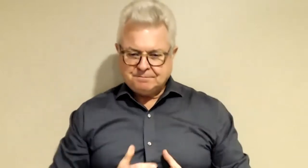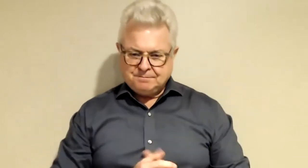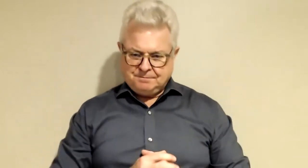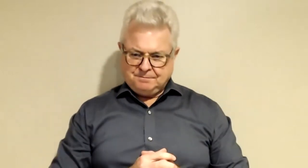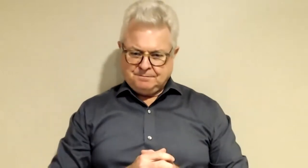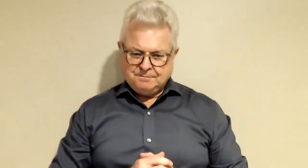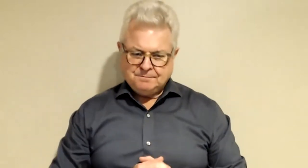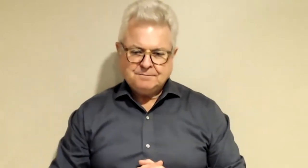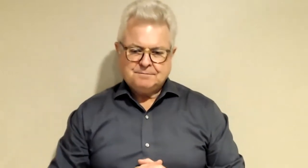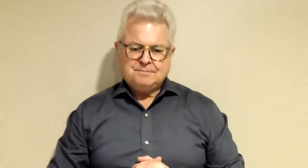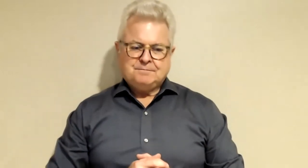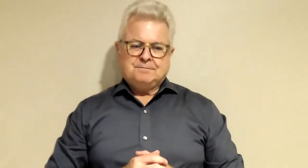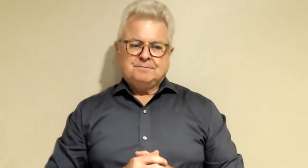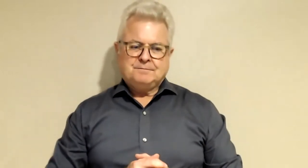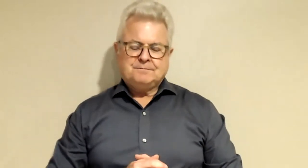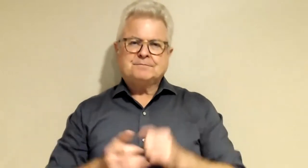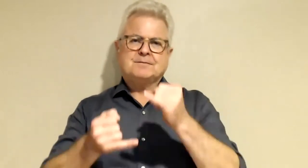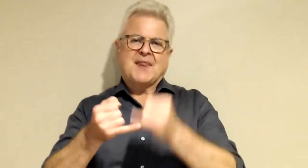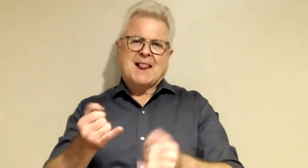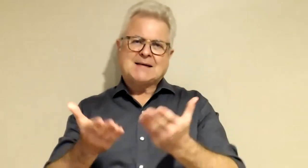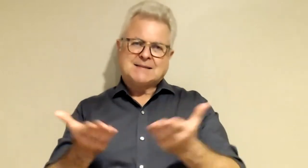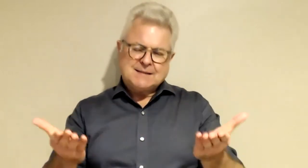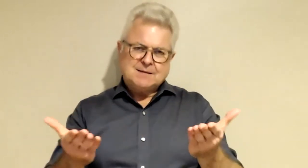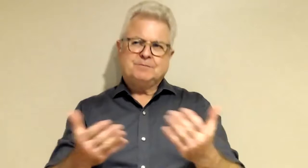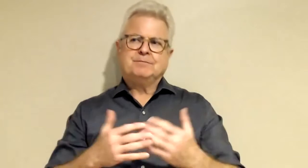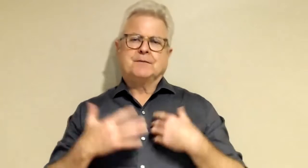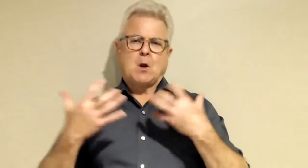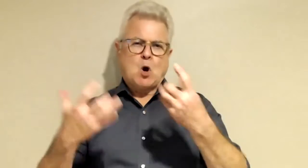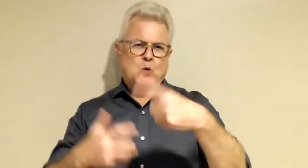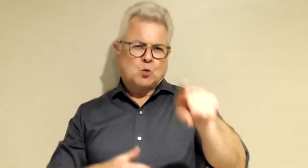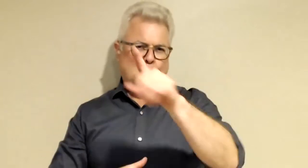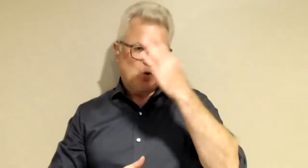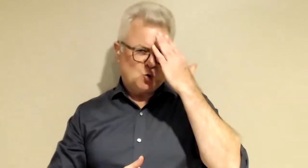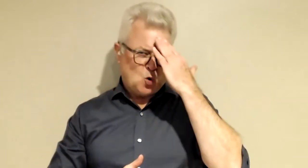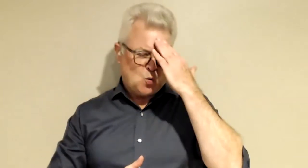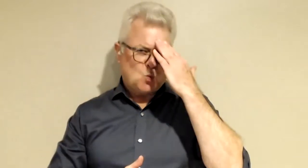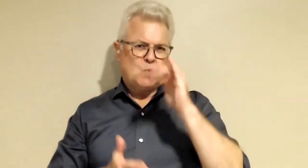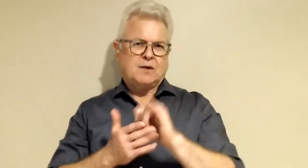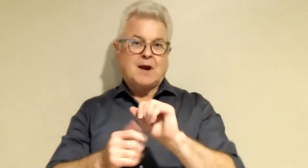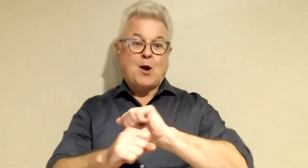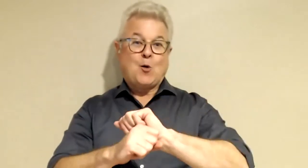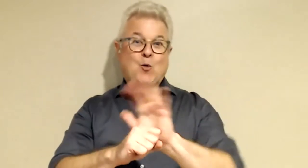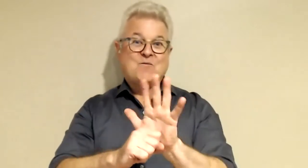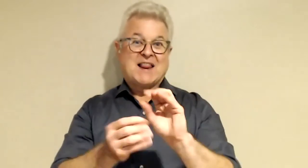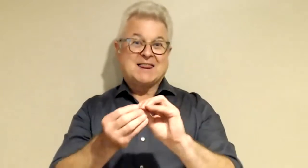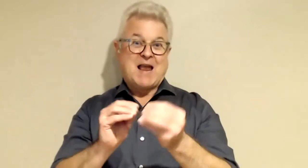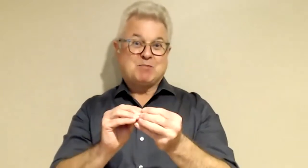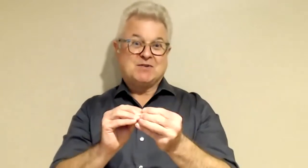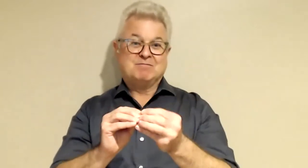vaccines. So continue to make your appointments. The last thing I want to discuss with you is that, as you all know,